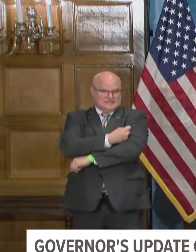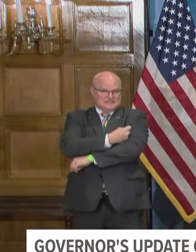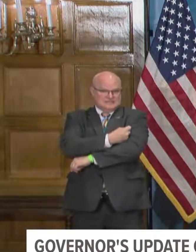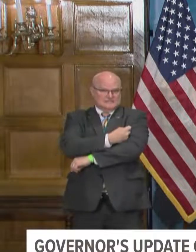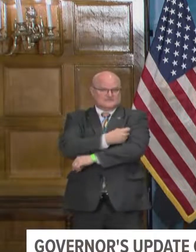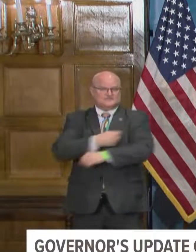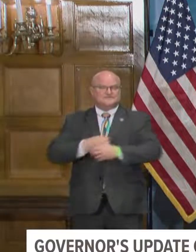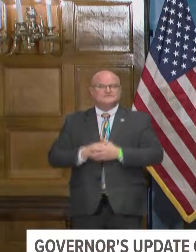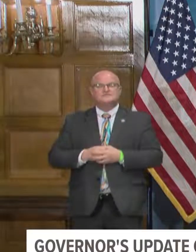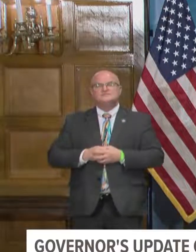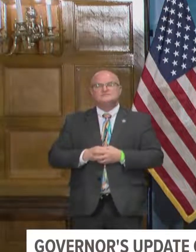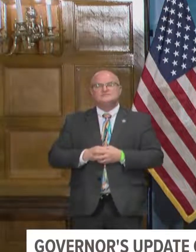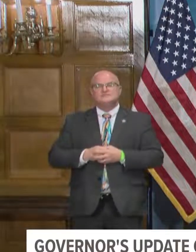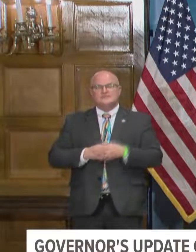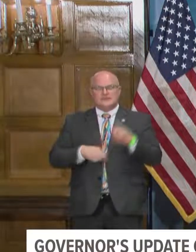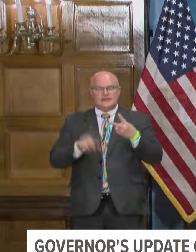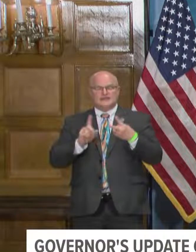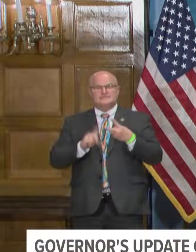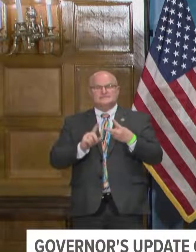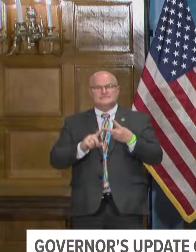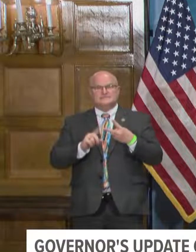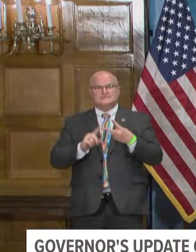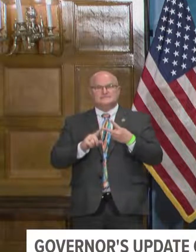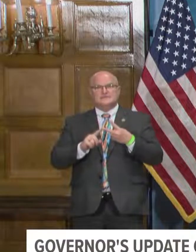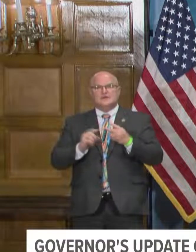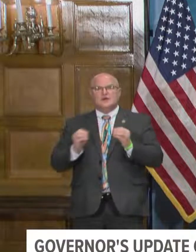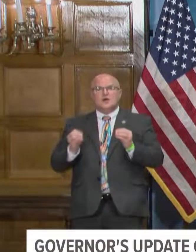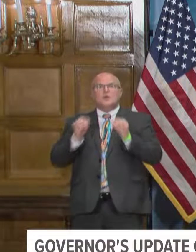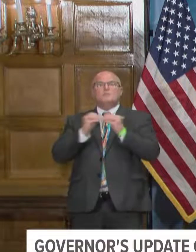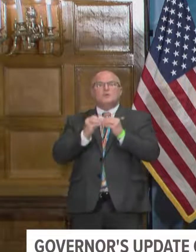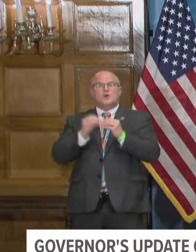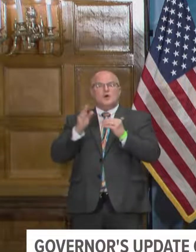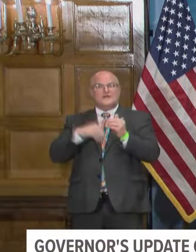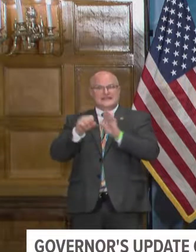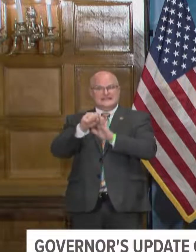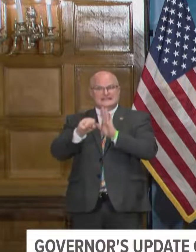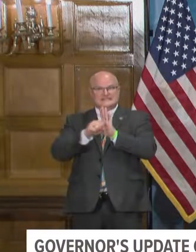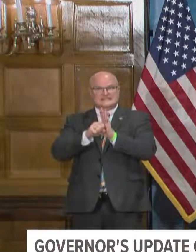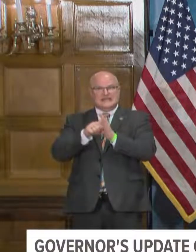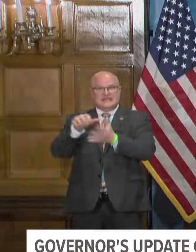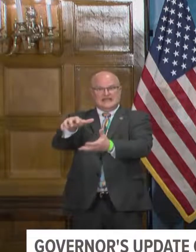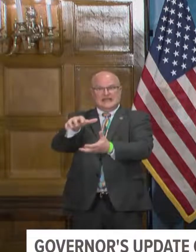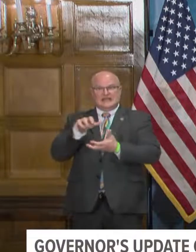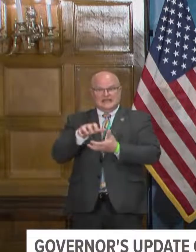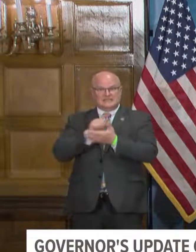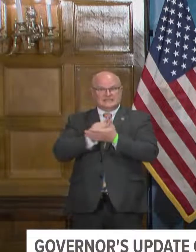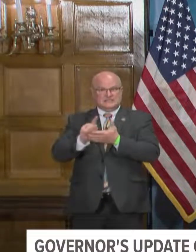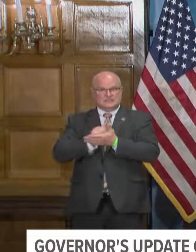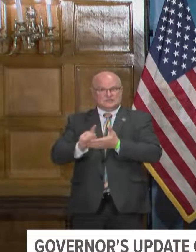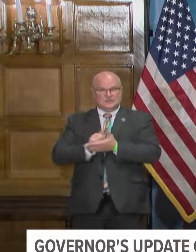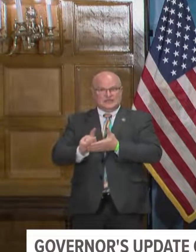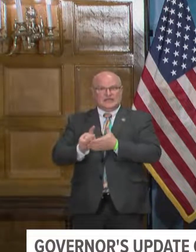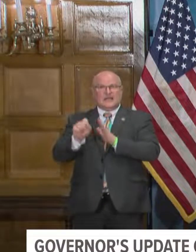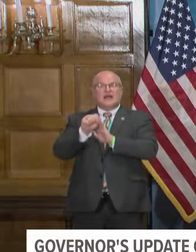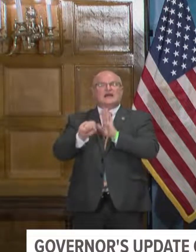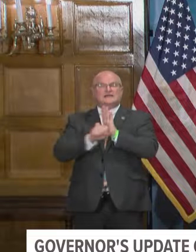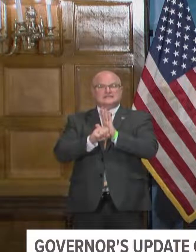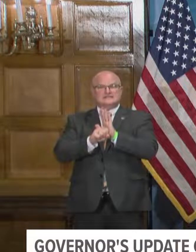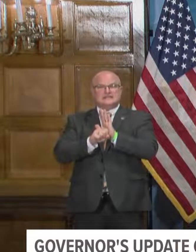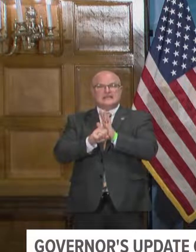way. Second, over and above our state allocation each week, I've